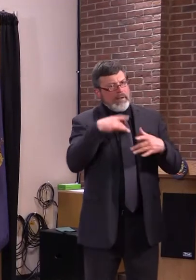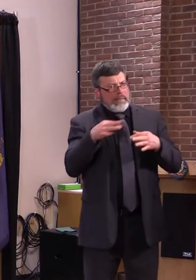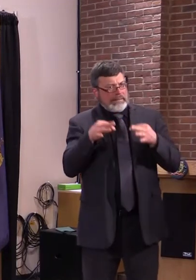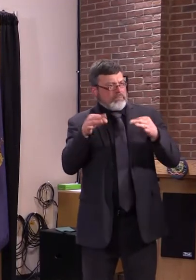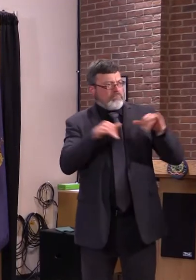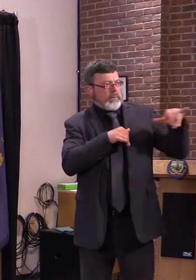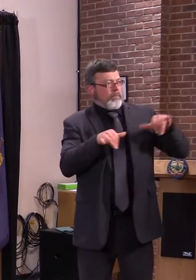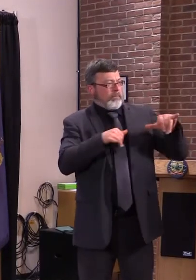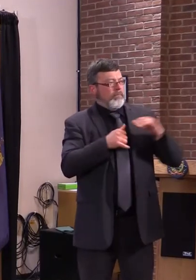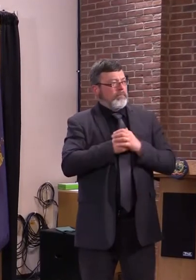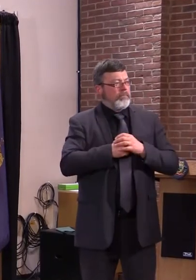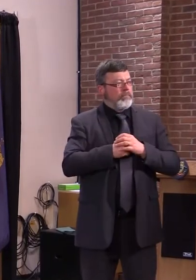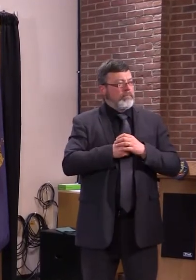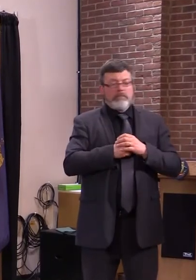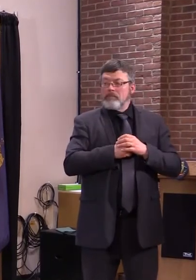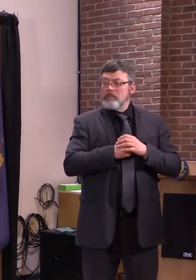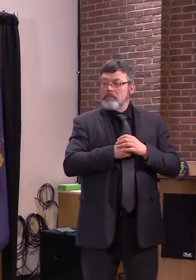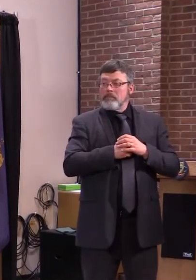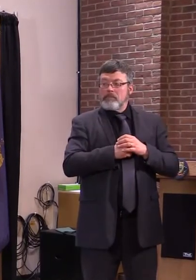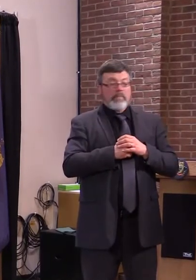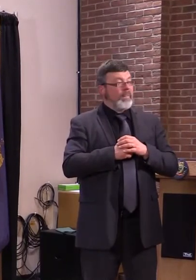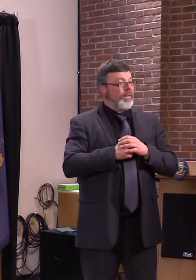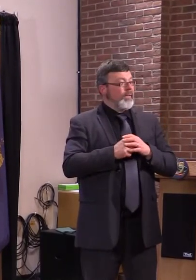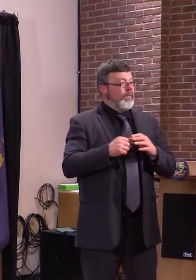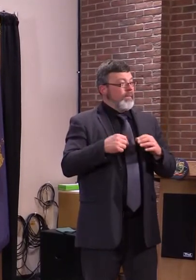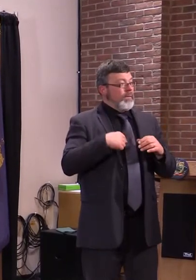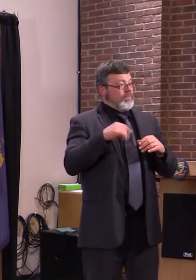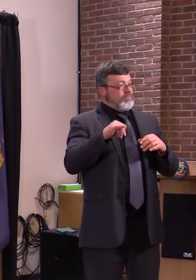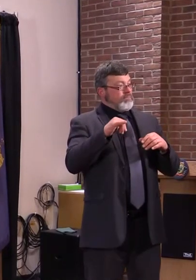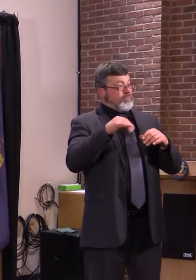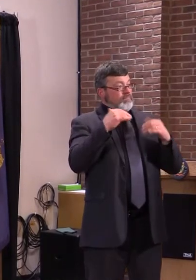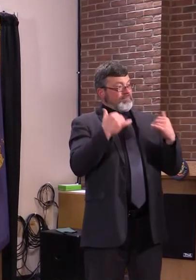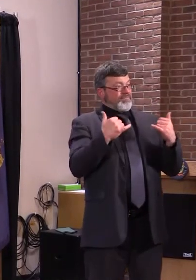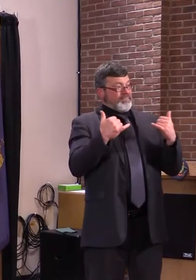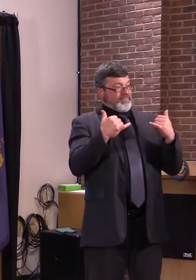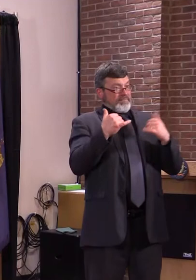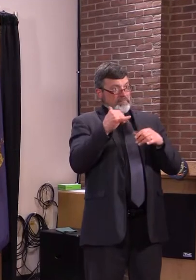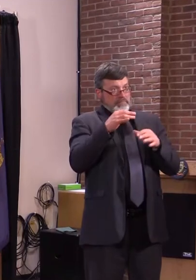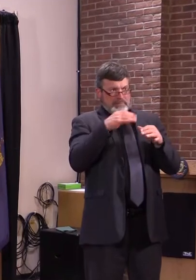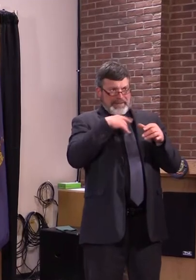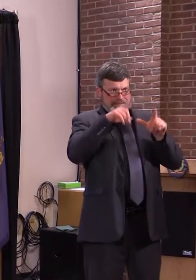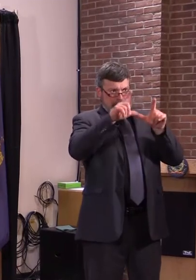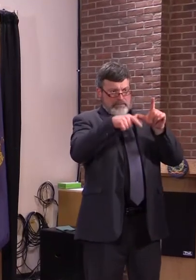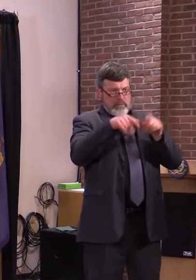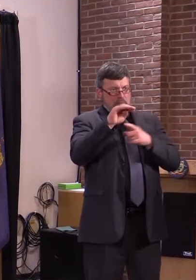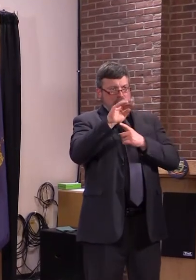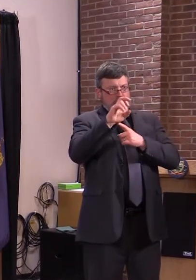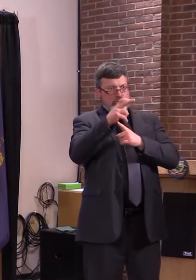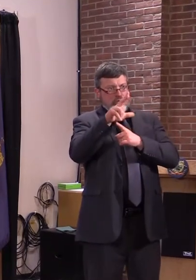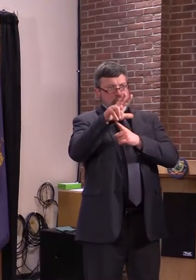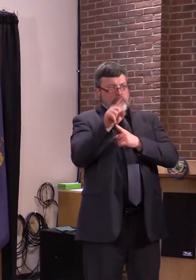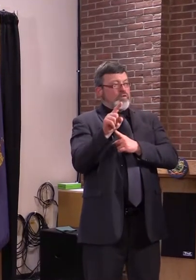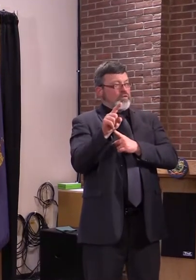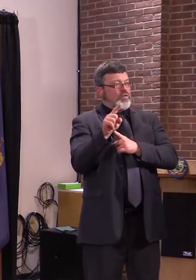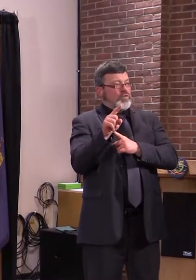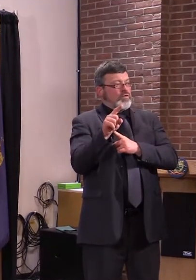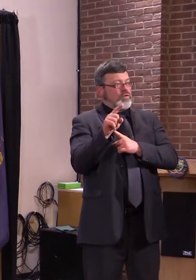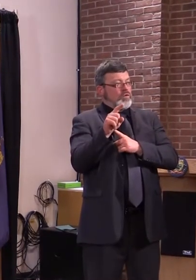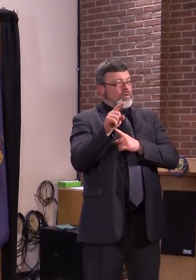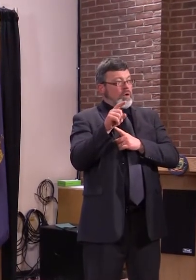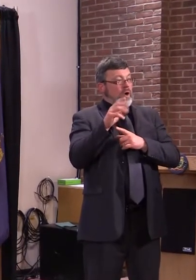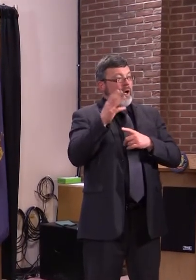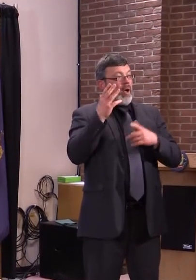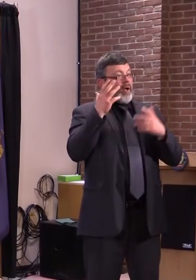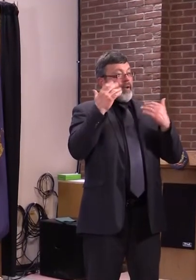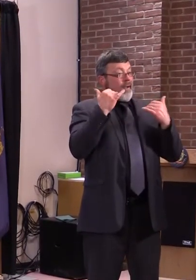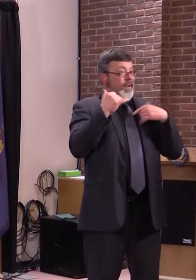the end of the month to March 31st. That gives us time to work on getting the emergency rental